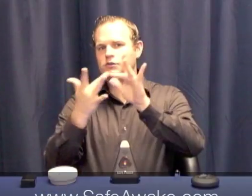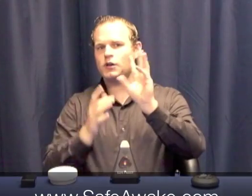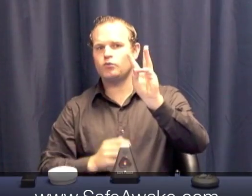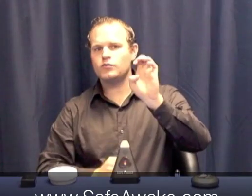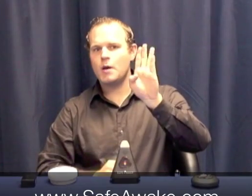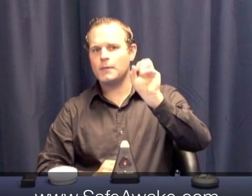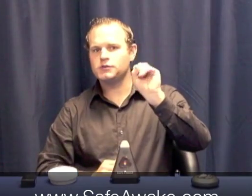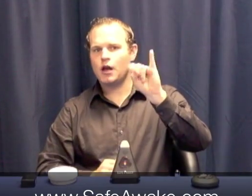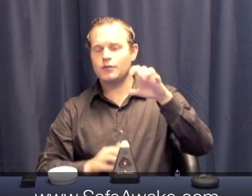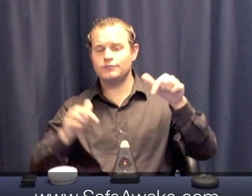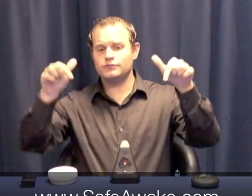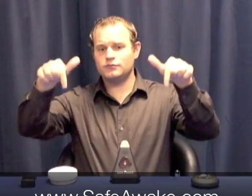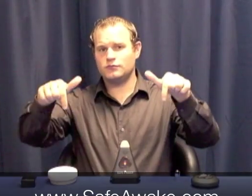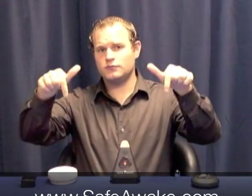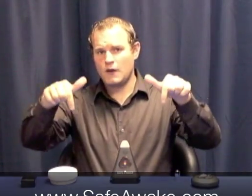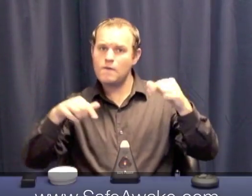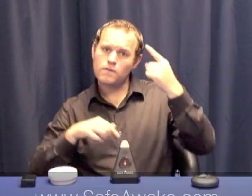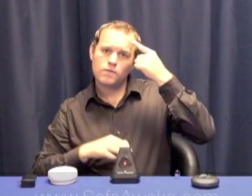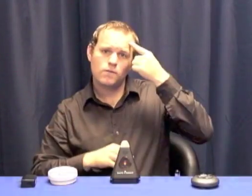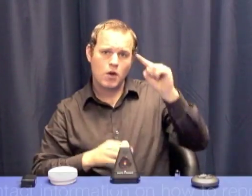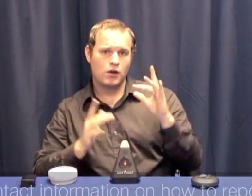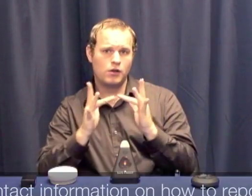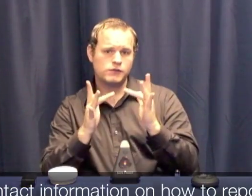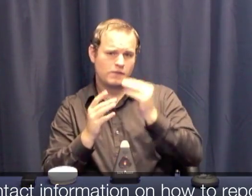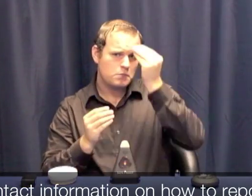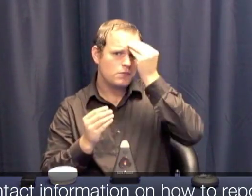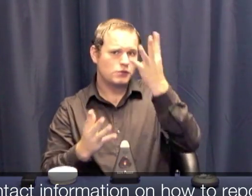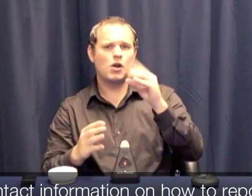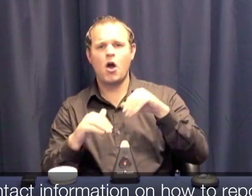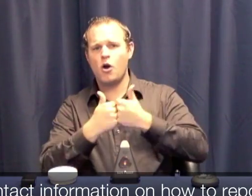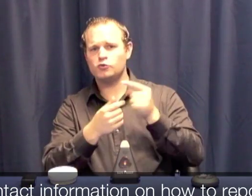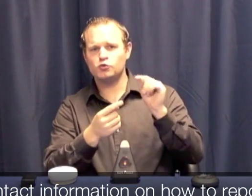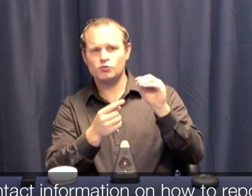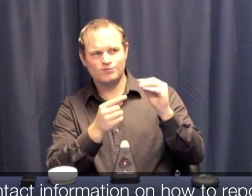SafeAwake. If it's still not working, if the light sounder isn't working, go to